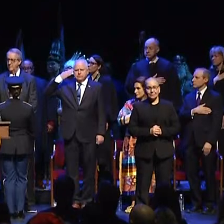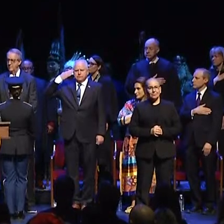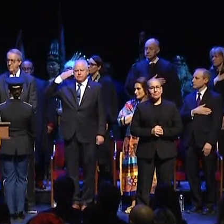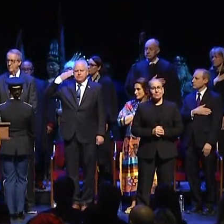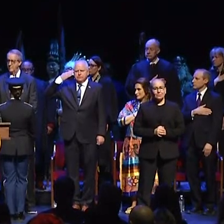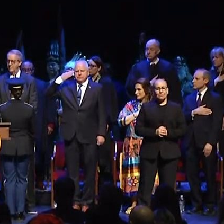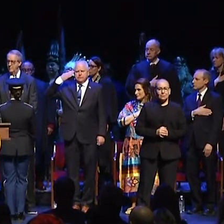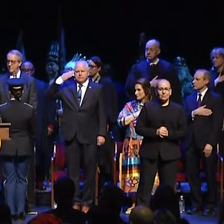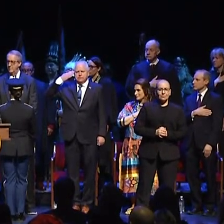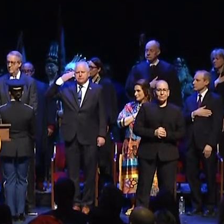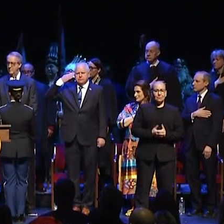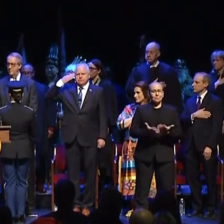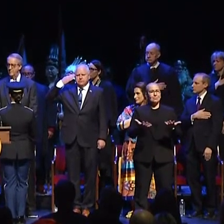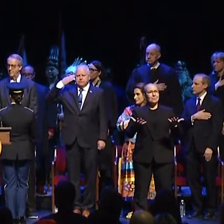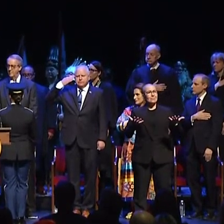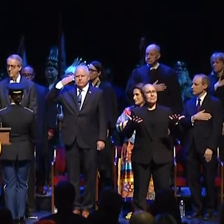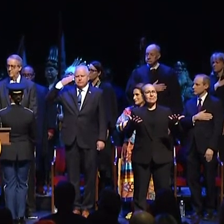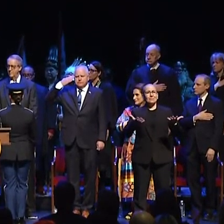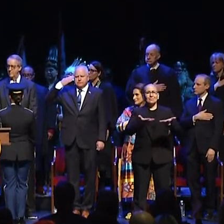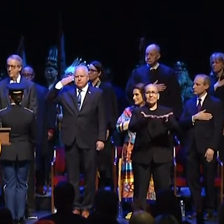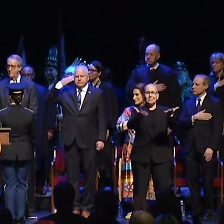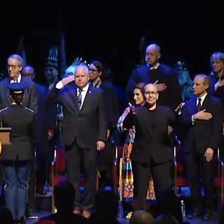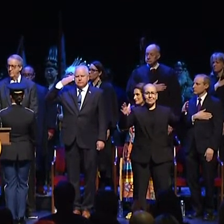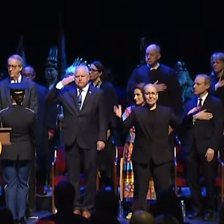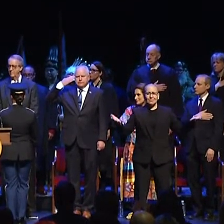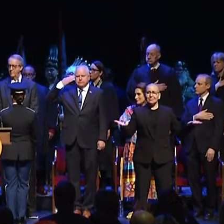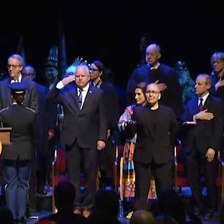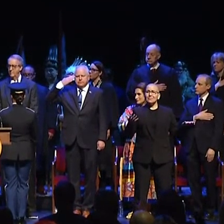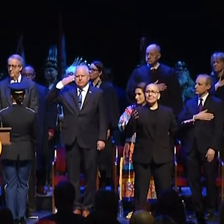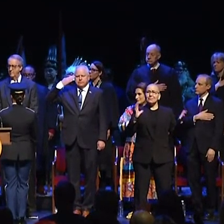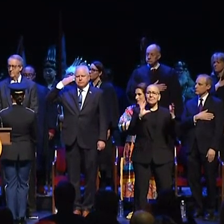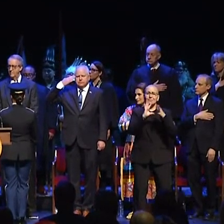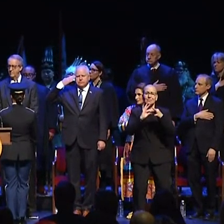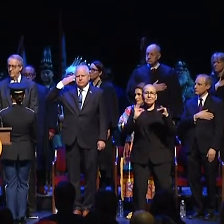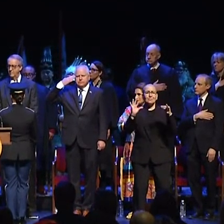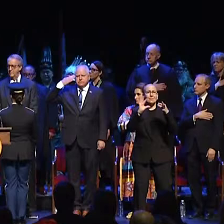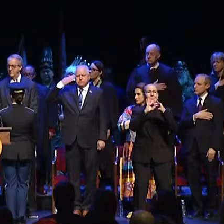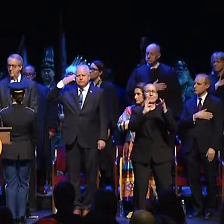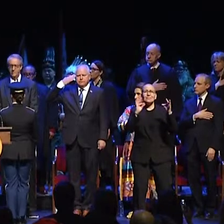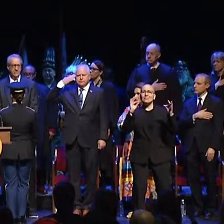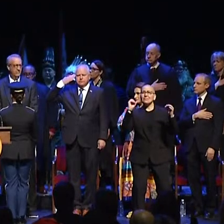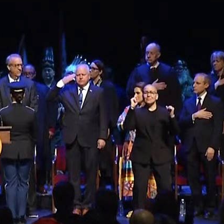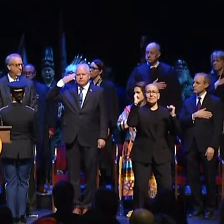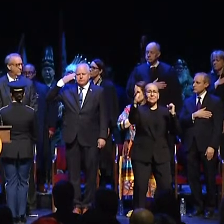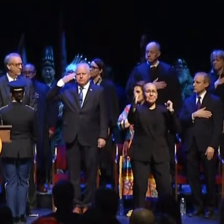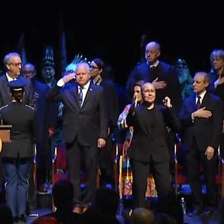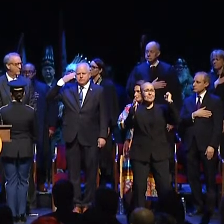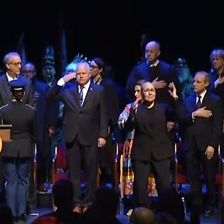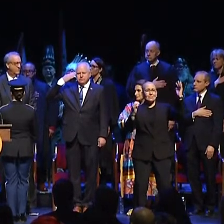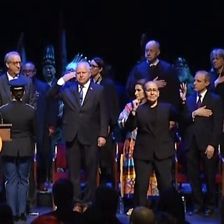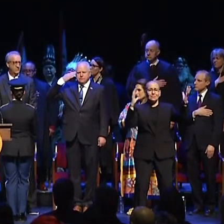Lift every voice and sing. Tell earth and